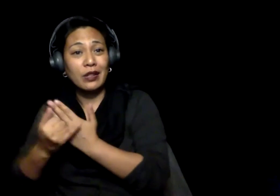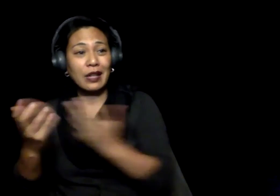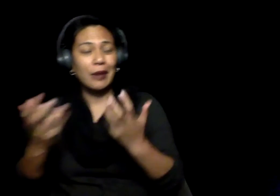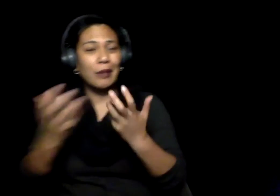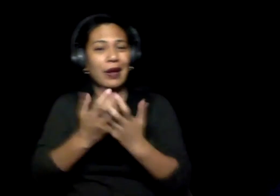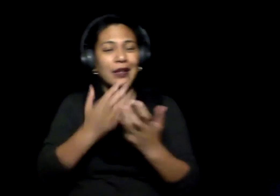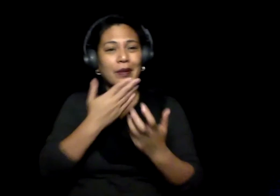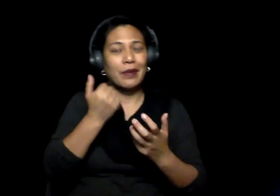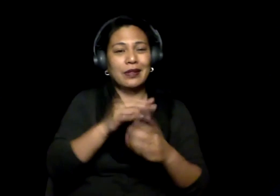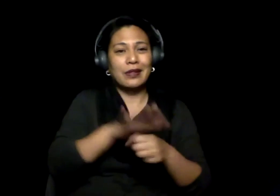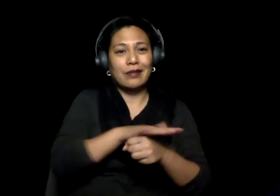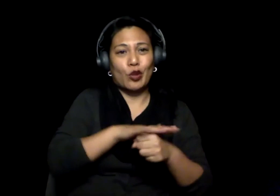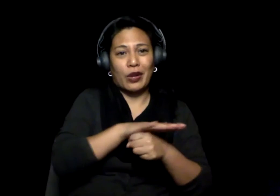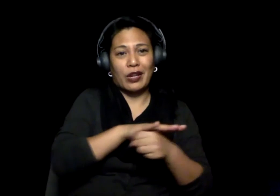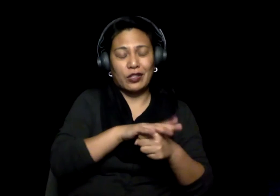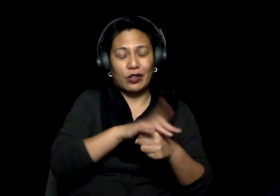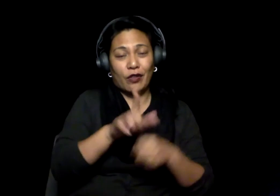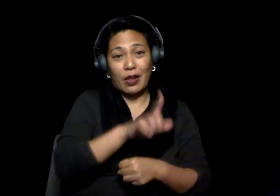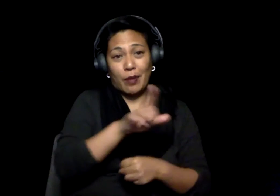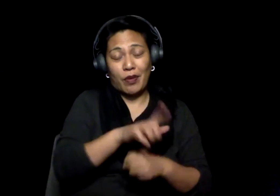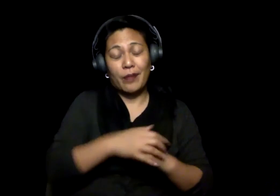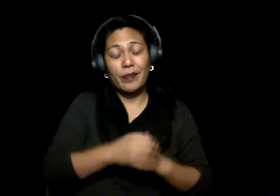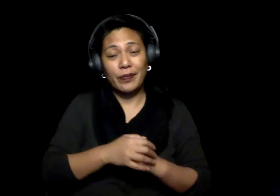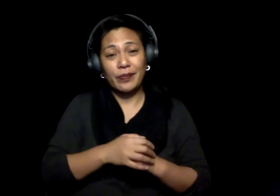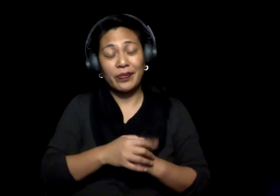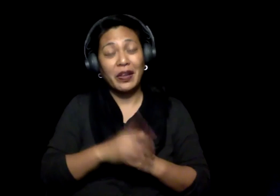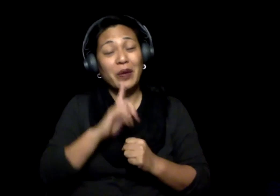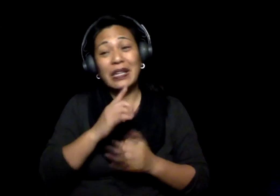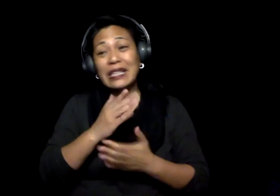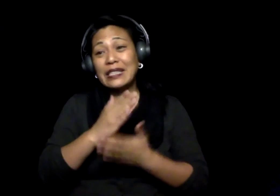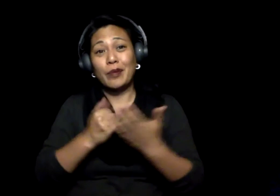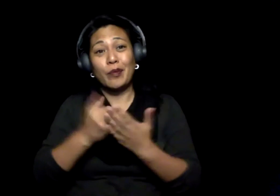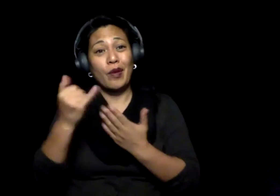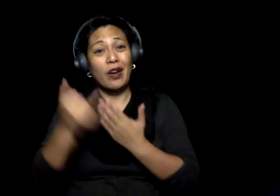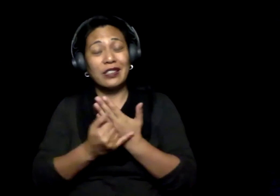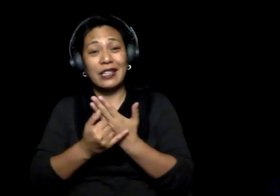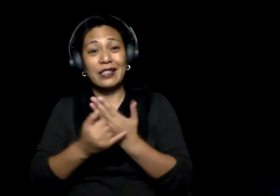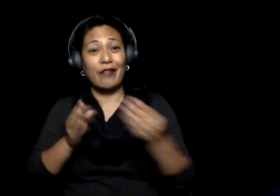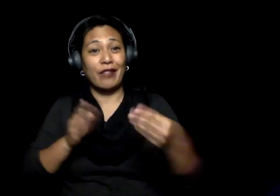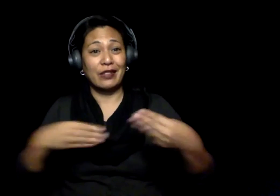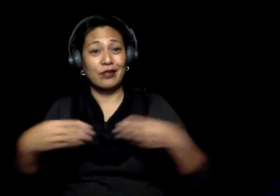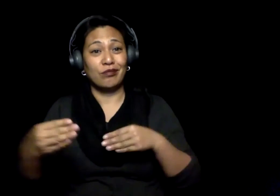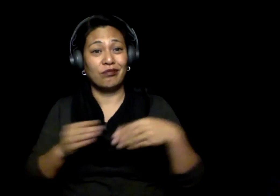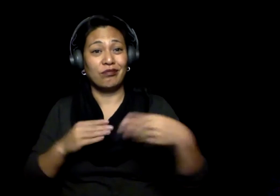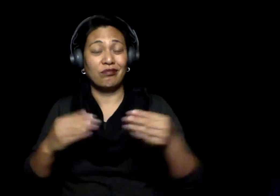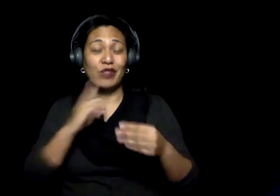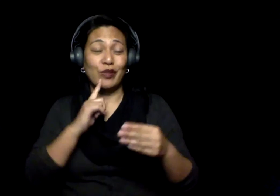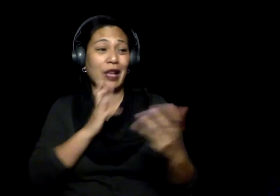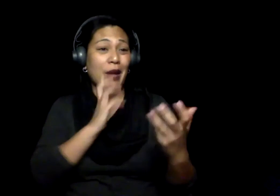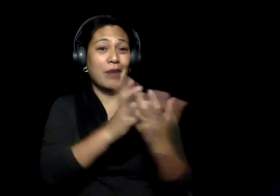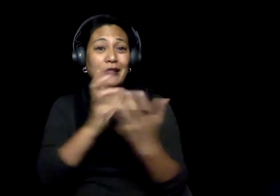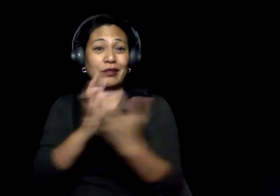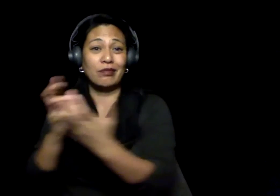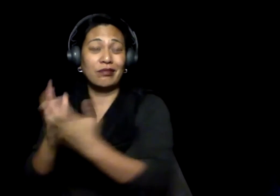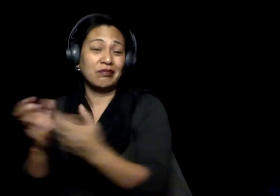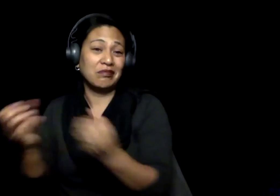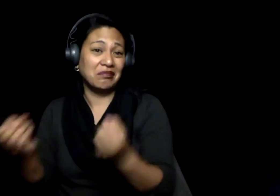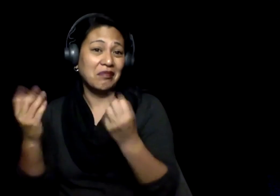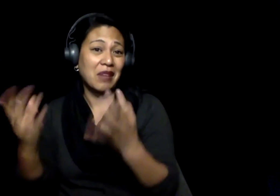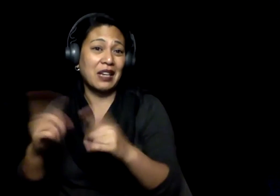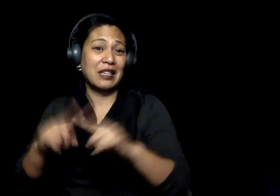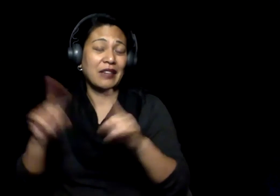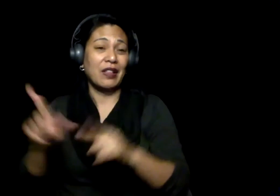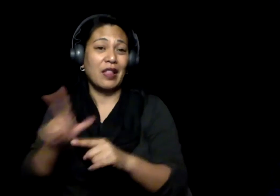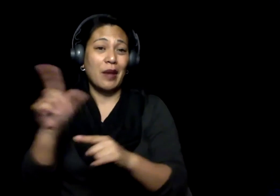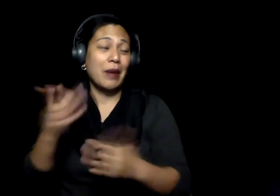And some projects can really go anywhere. And so, you know, you may apply for a branch and